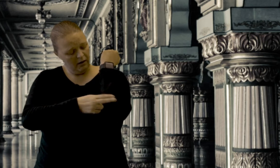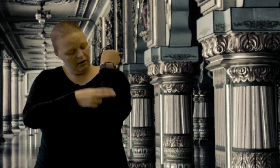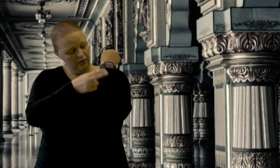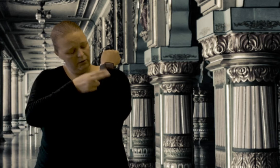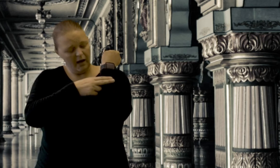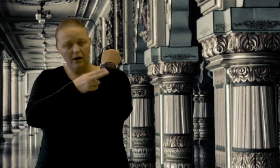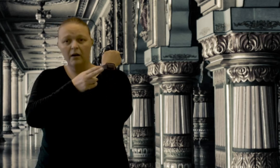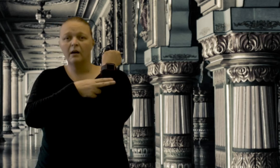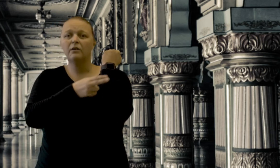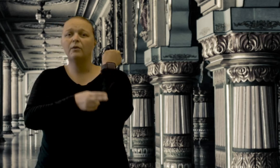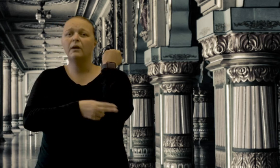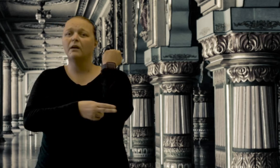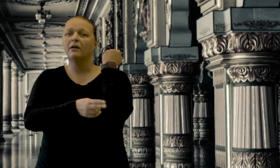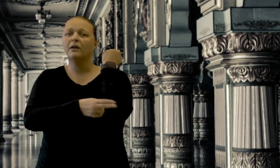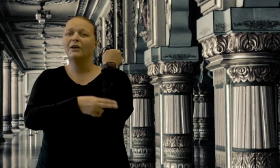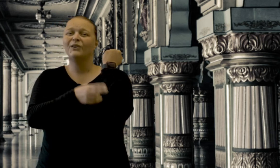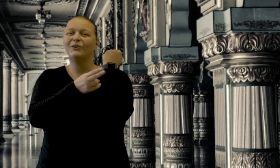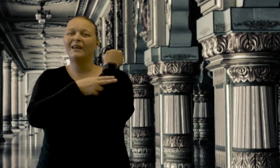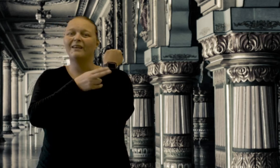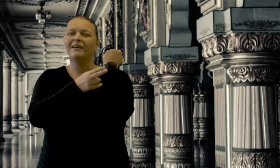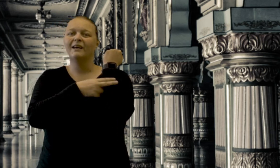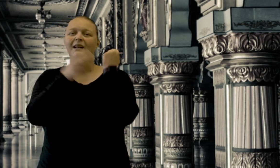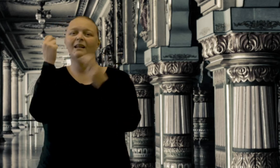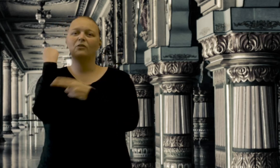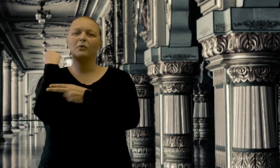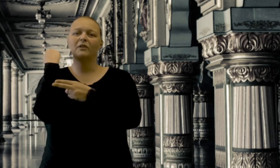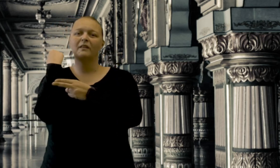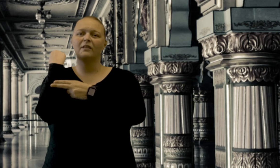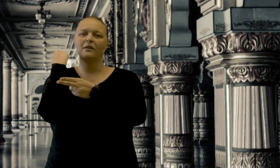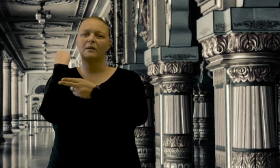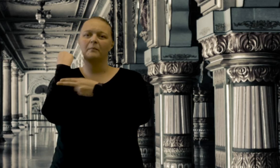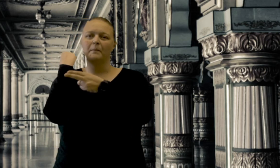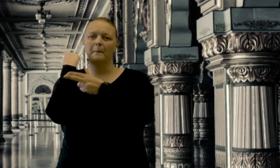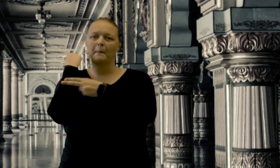two there. Two here, two there. Now let's move it to the other arm.